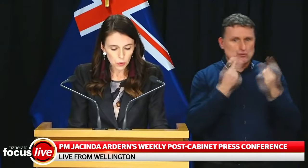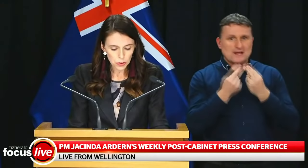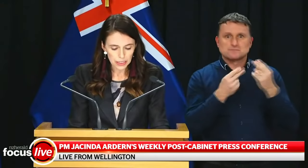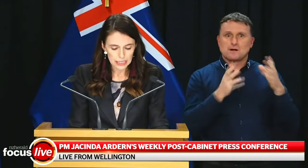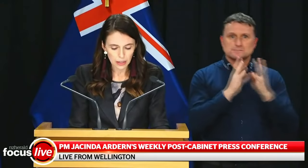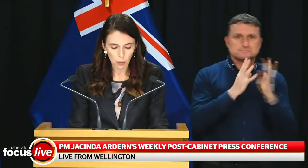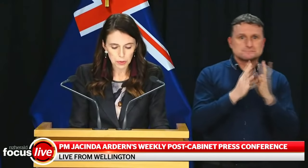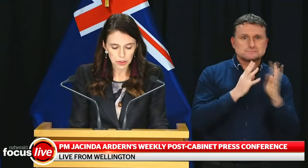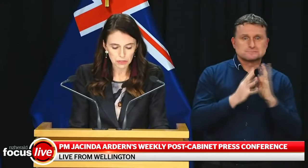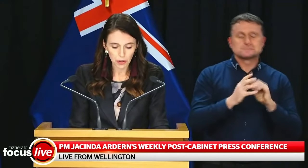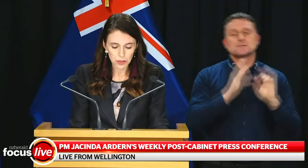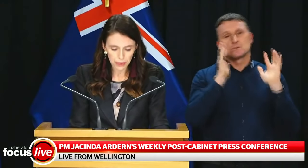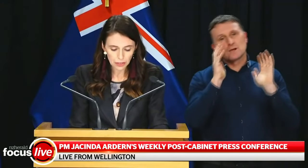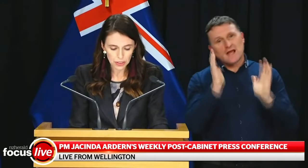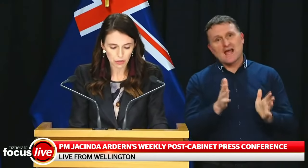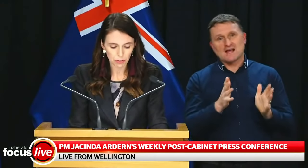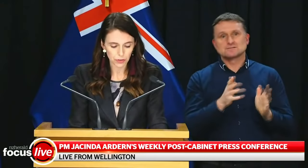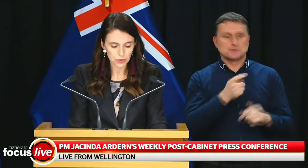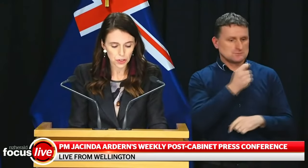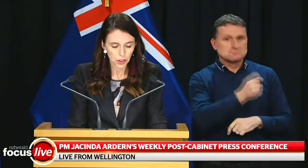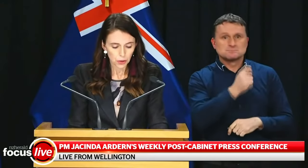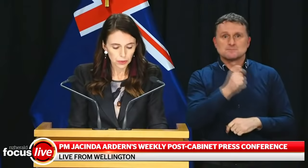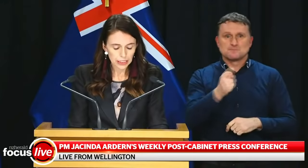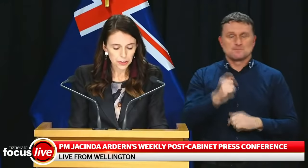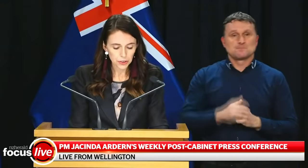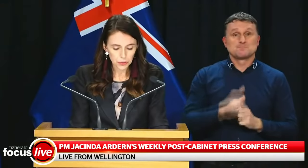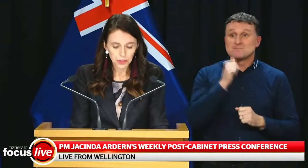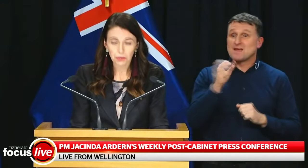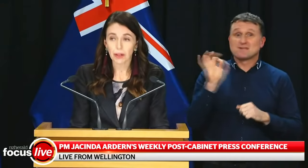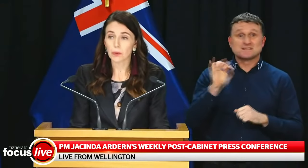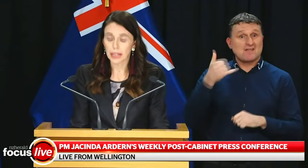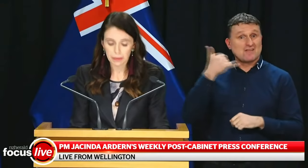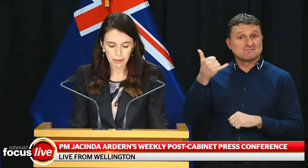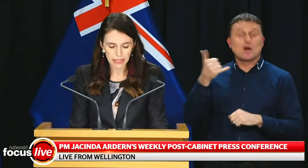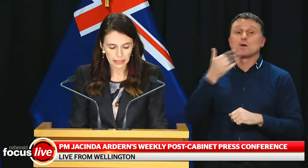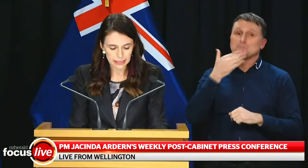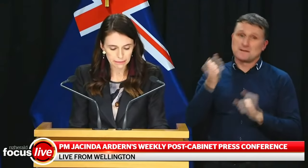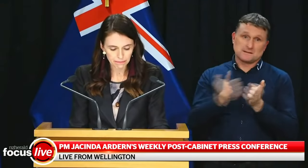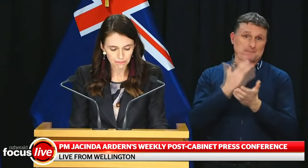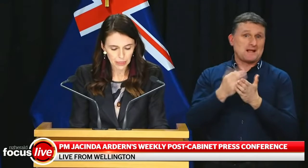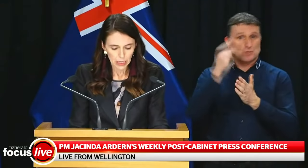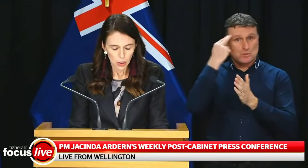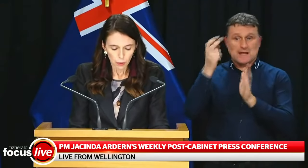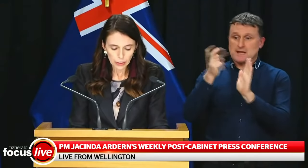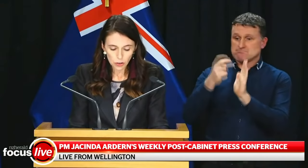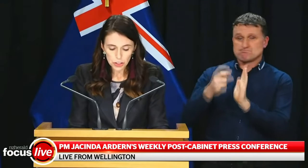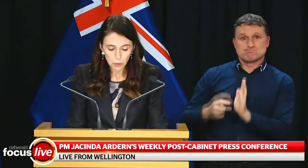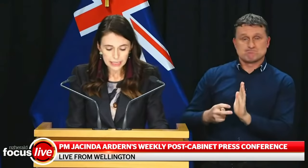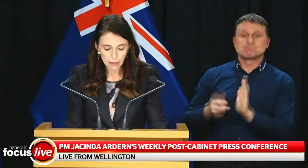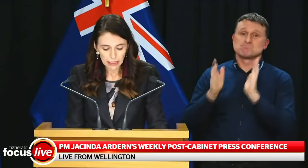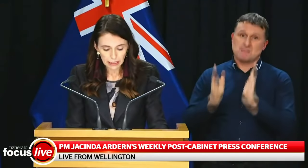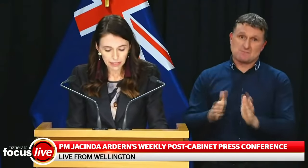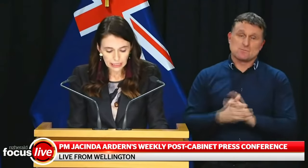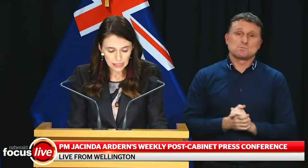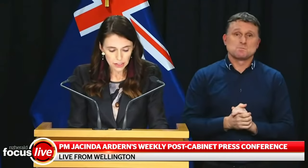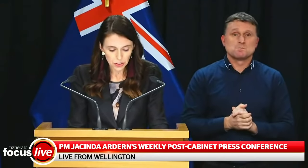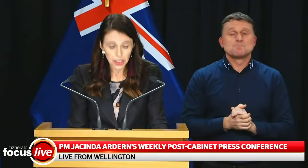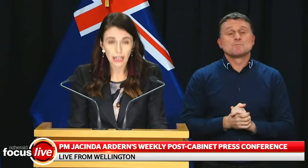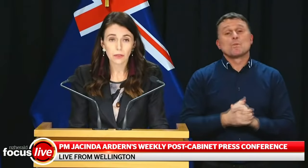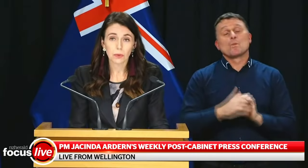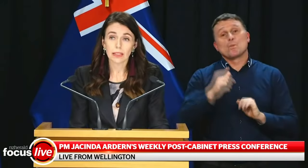advice will also consider options for those without cell phones who will need to use alternate record-keeping methods. We acknowledge there will be some